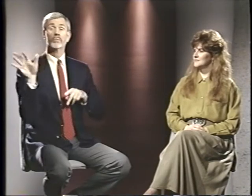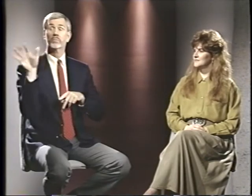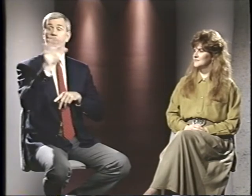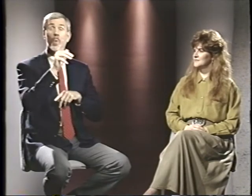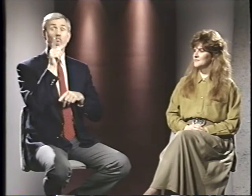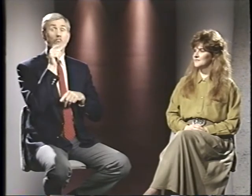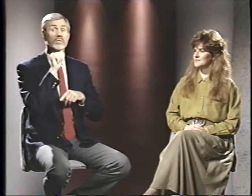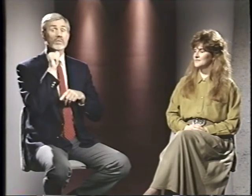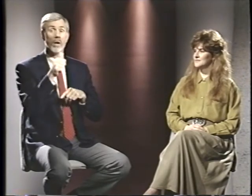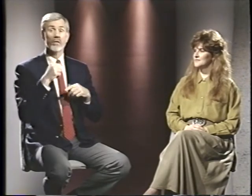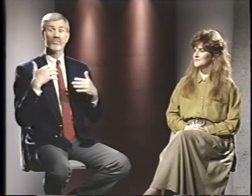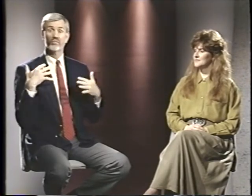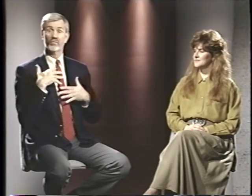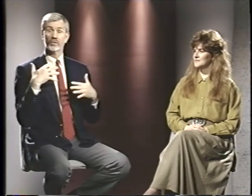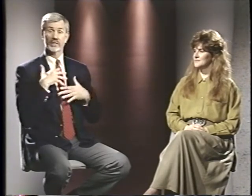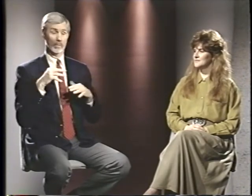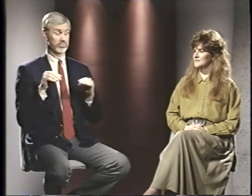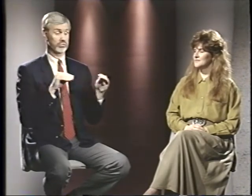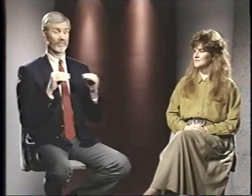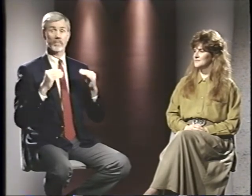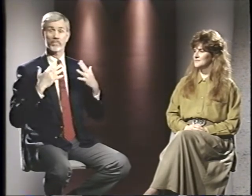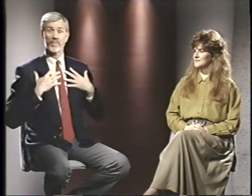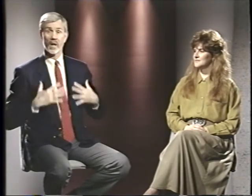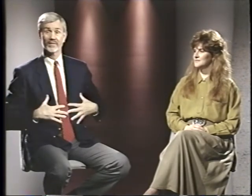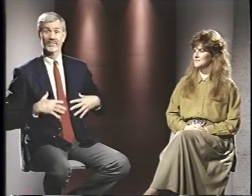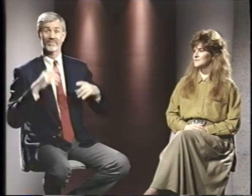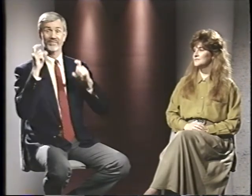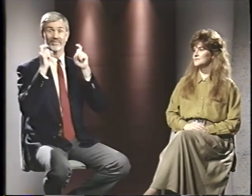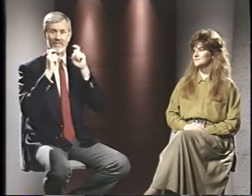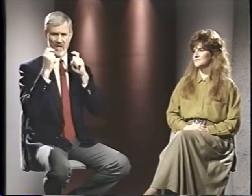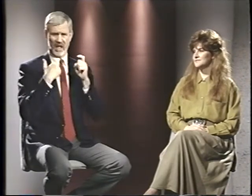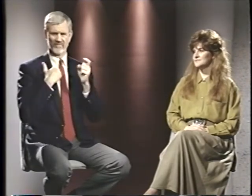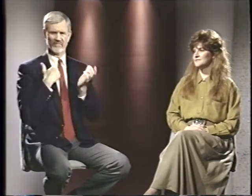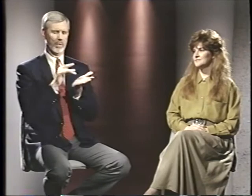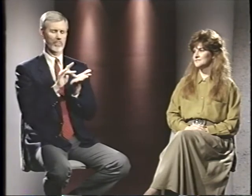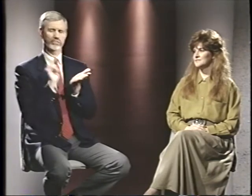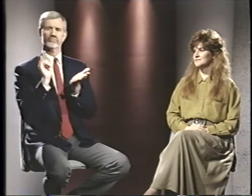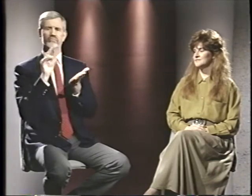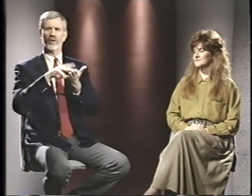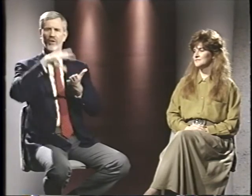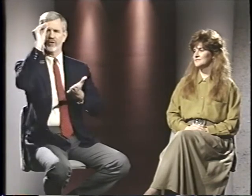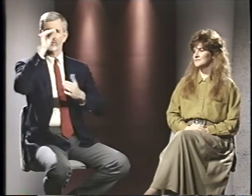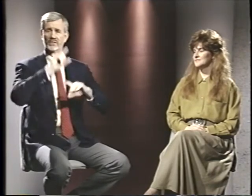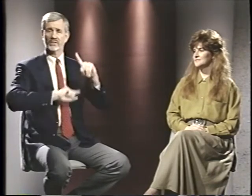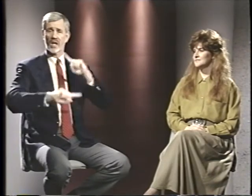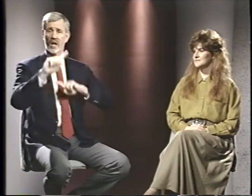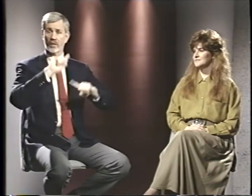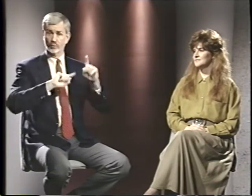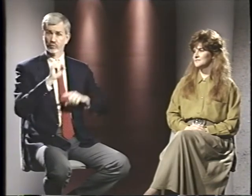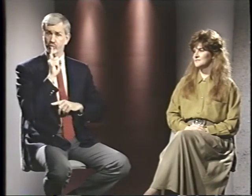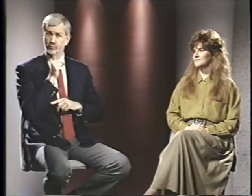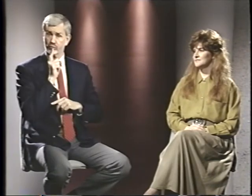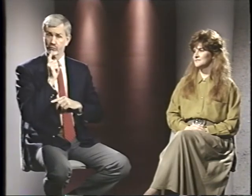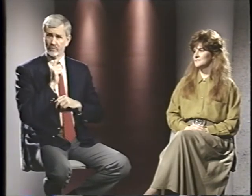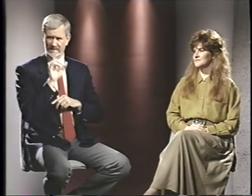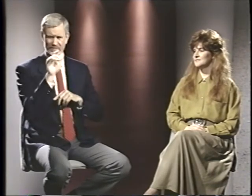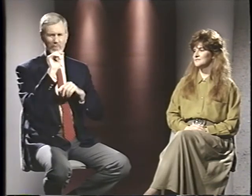hearing people who are not afraid to move their bodies and faces have an advantage to learning sign language.